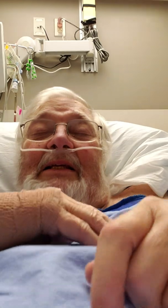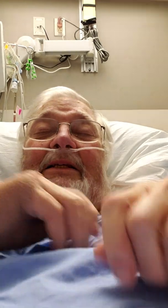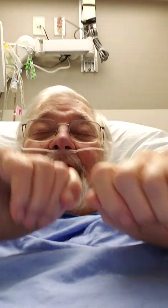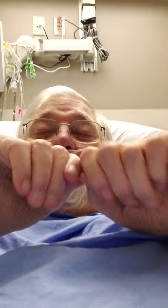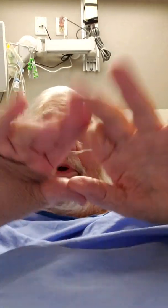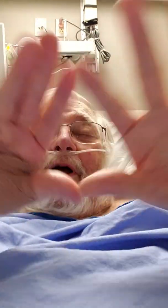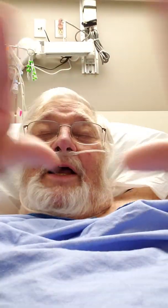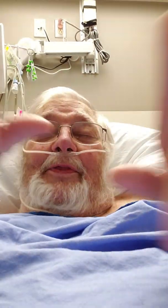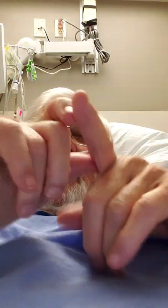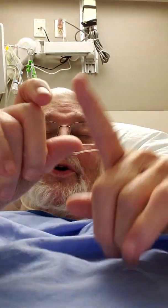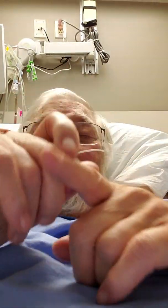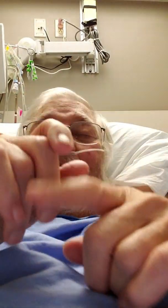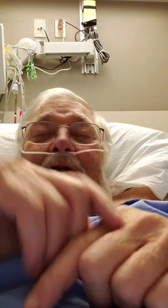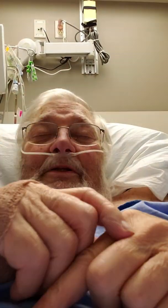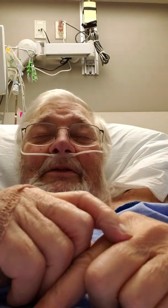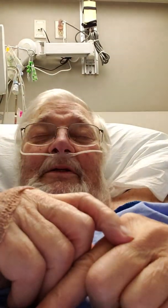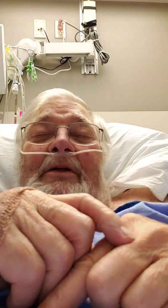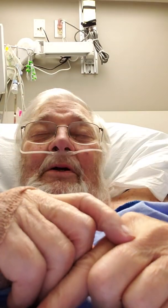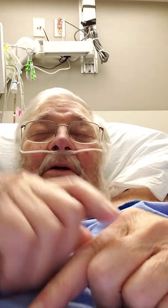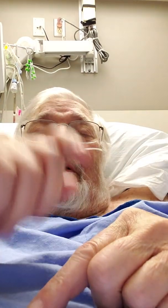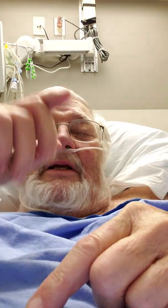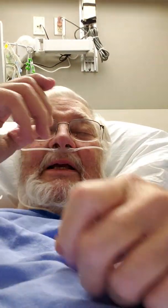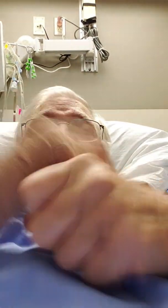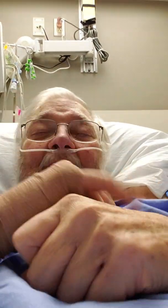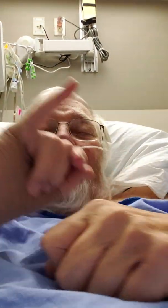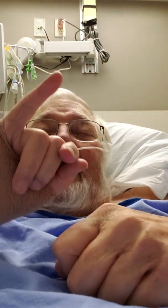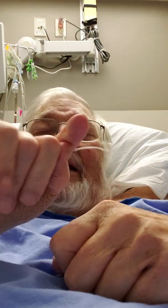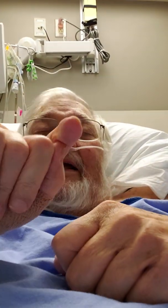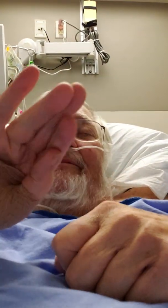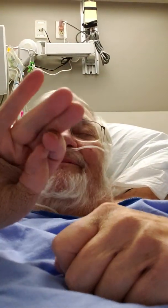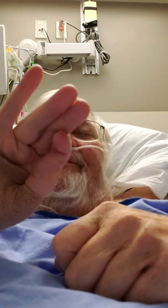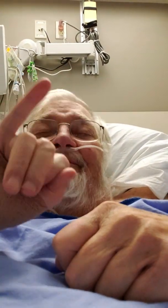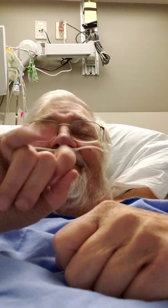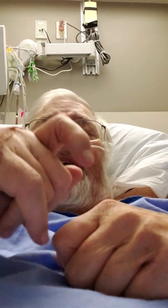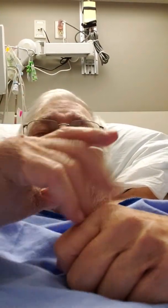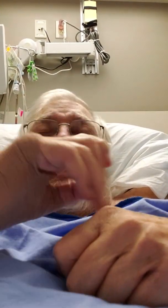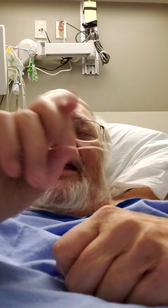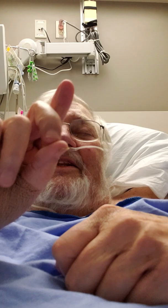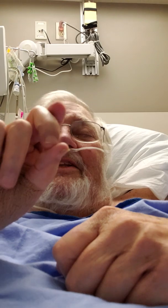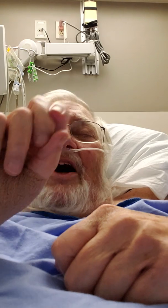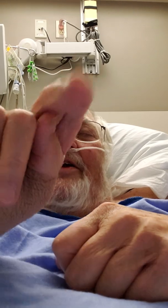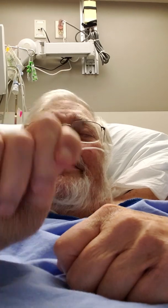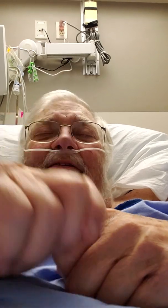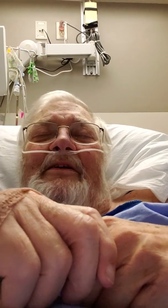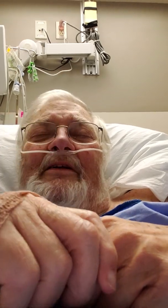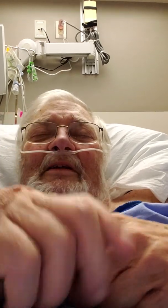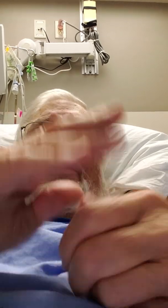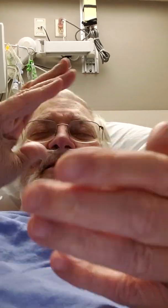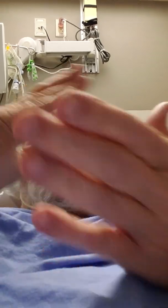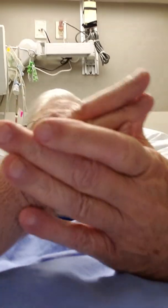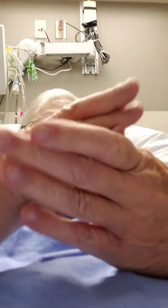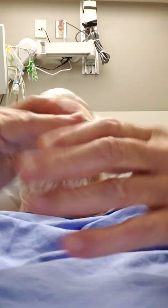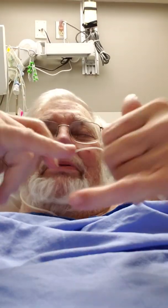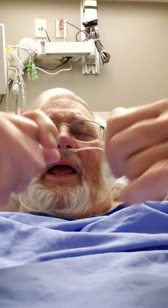Please spread the word. Get it fit and done. Stop